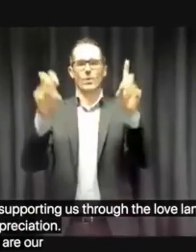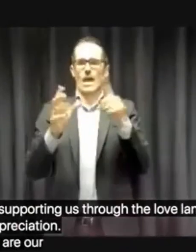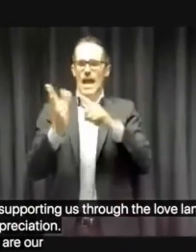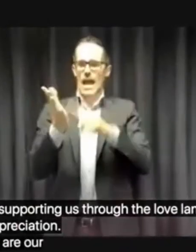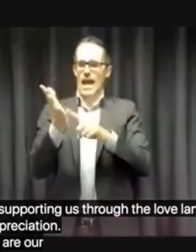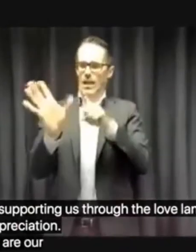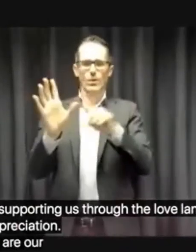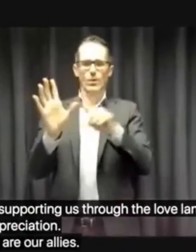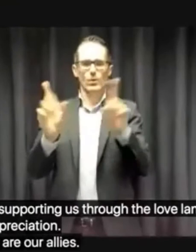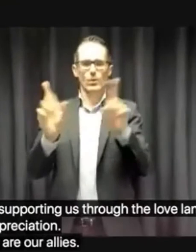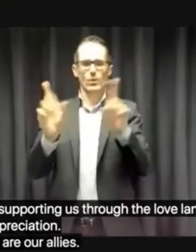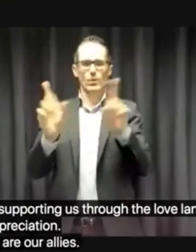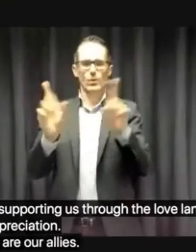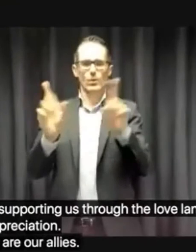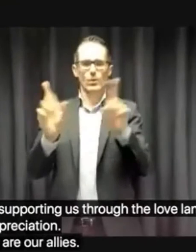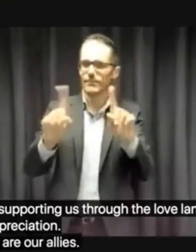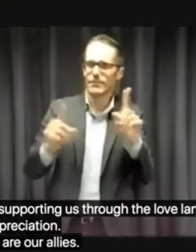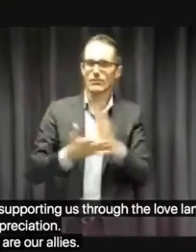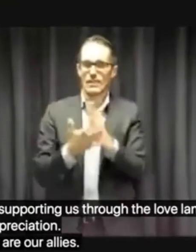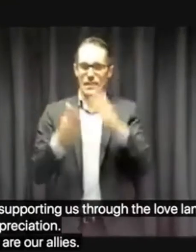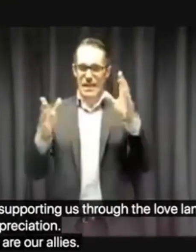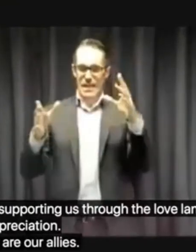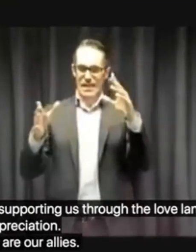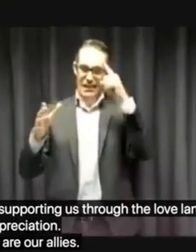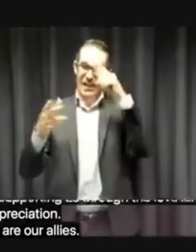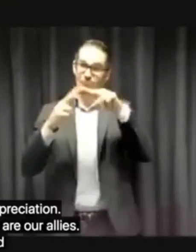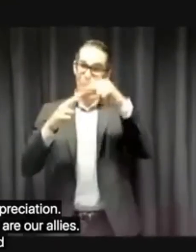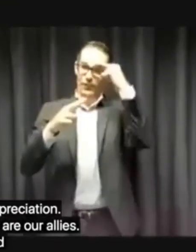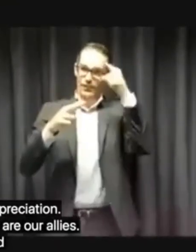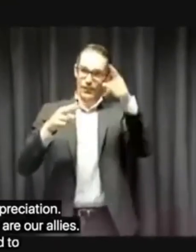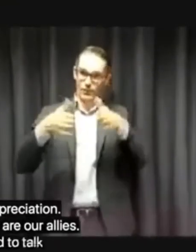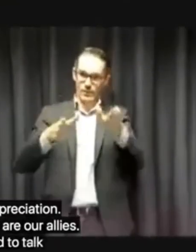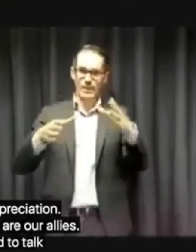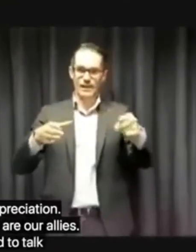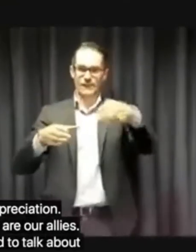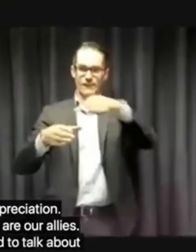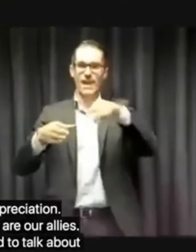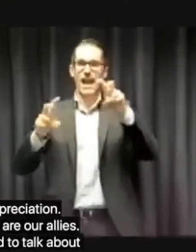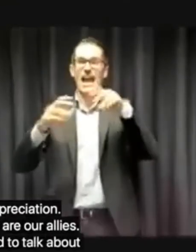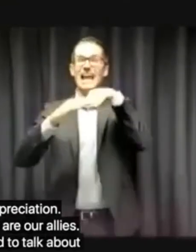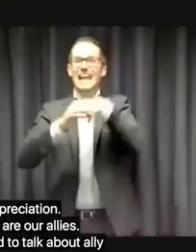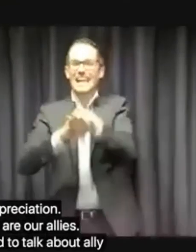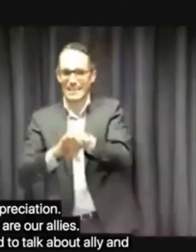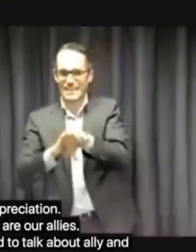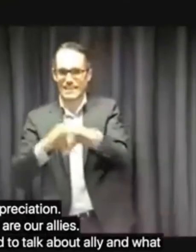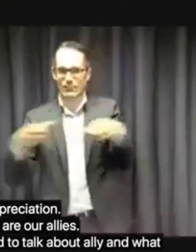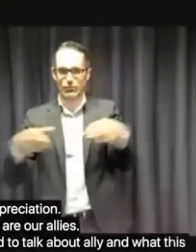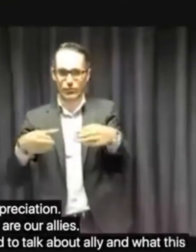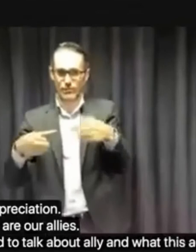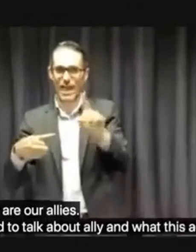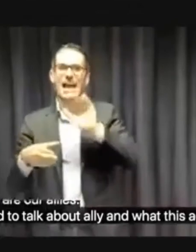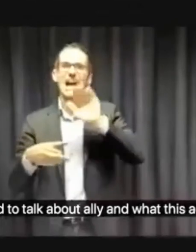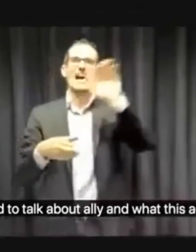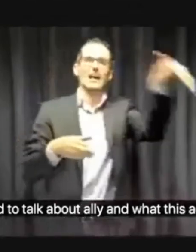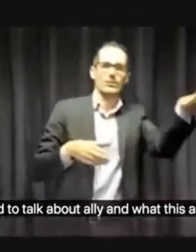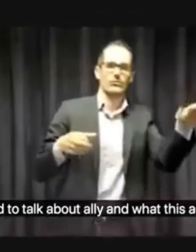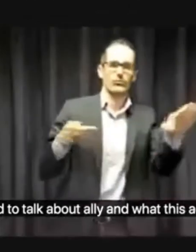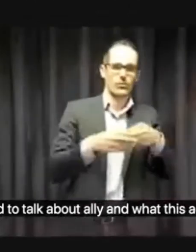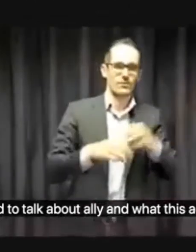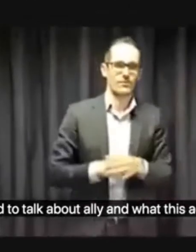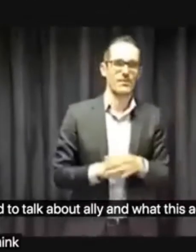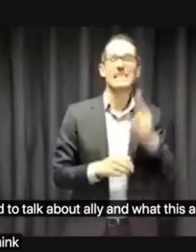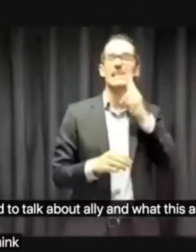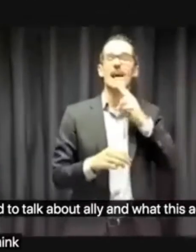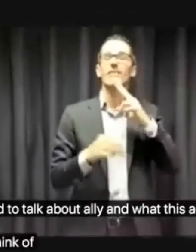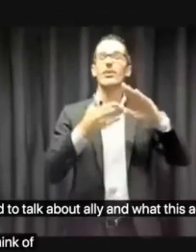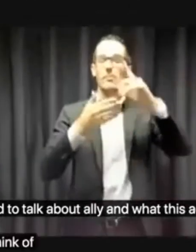I wanted to talk about ally and what this actually means. So if you think of the concept in terms of the in-group and